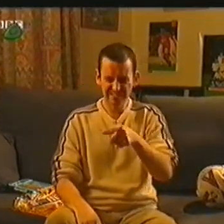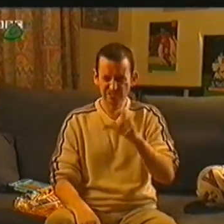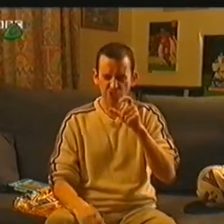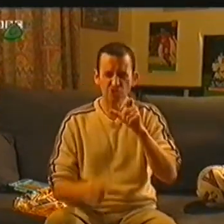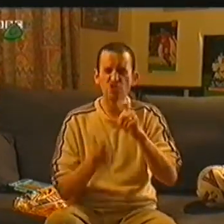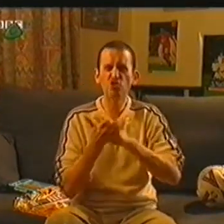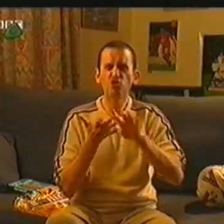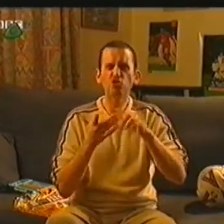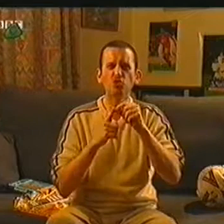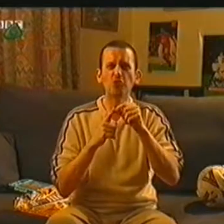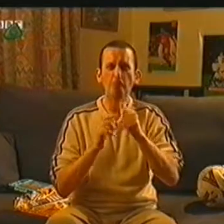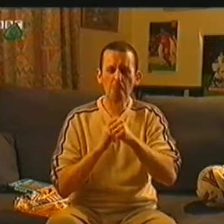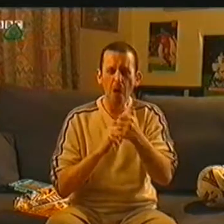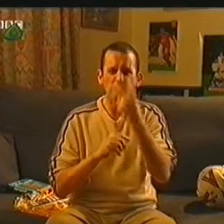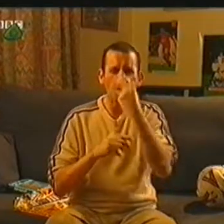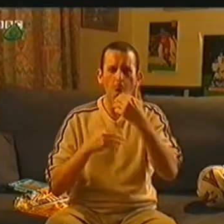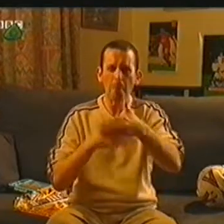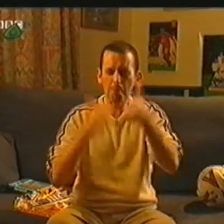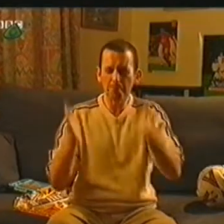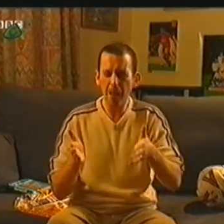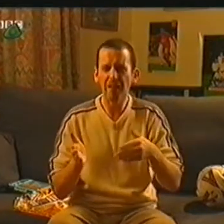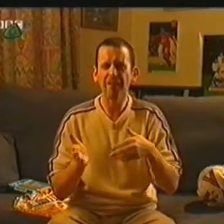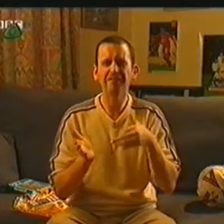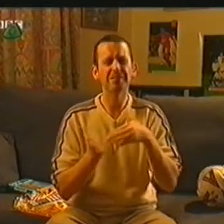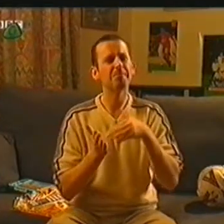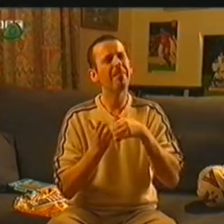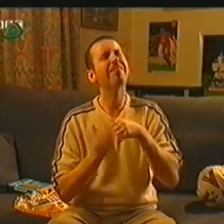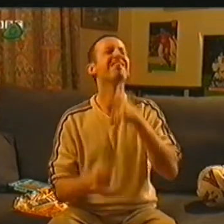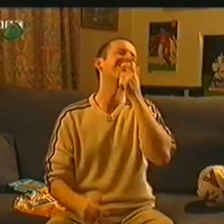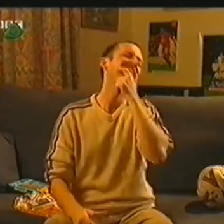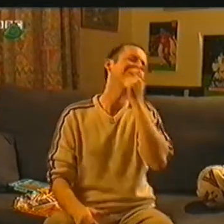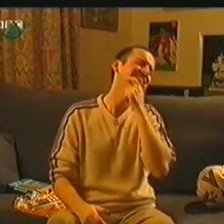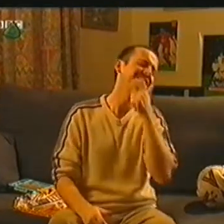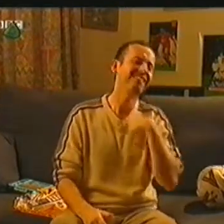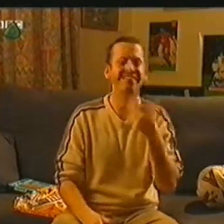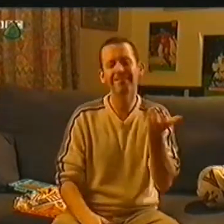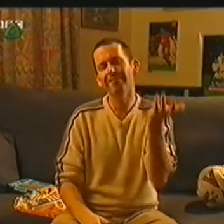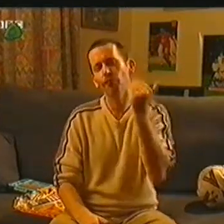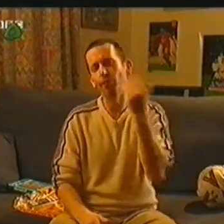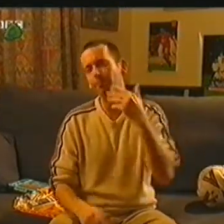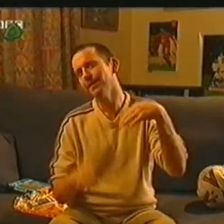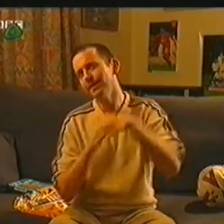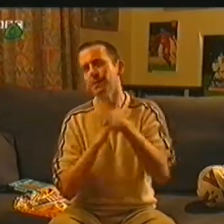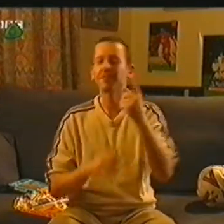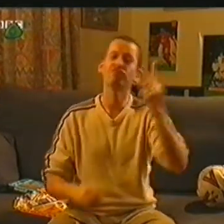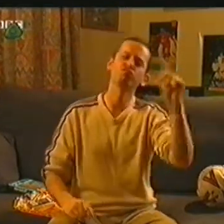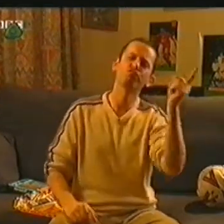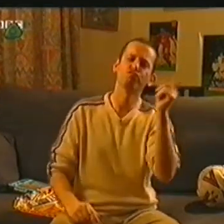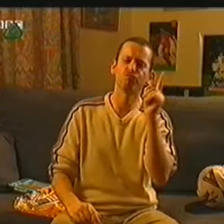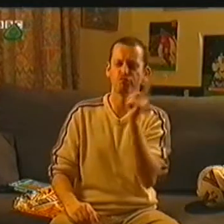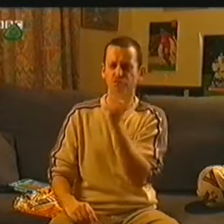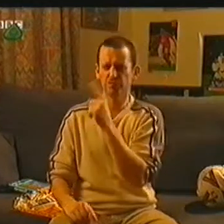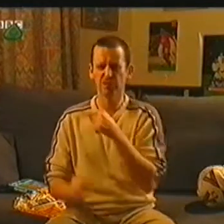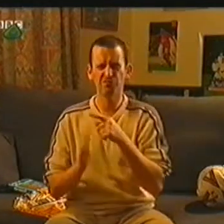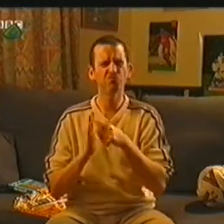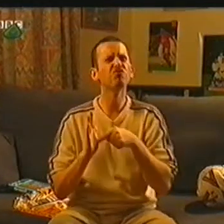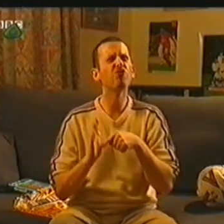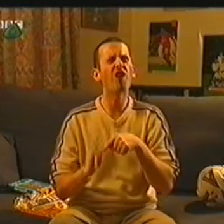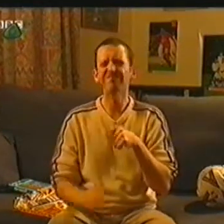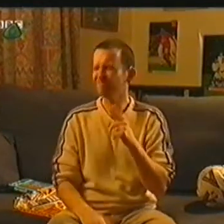Williamson. Come in, said Josh's mother. I'm glad someone else is as excited as I am. Josh seems to be taking it all in his